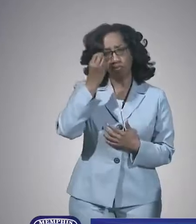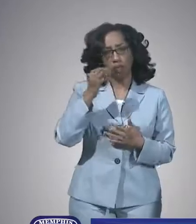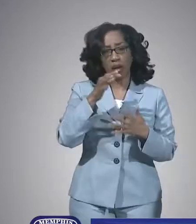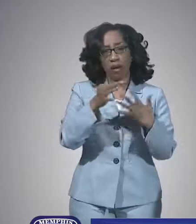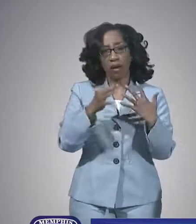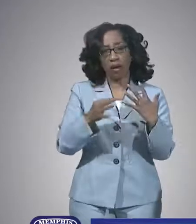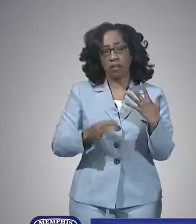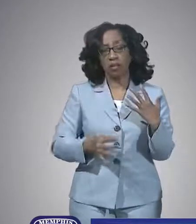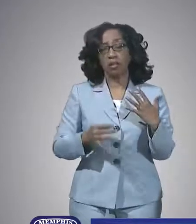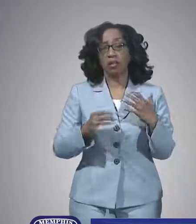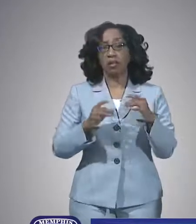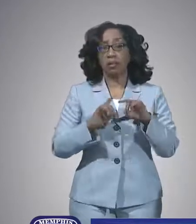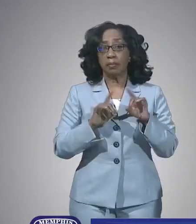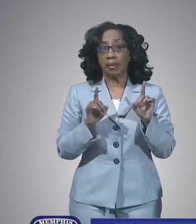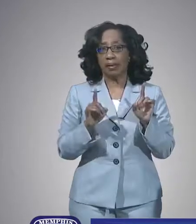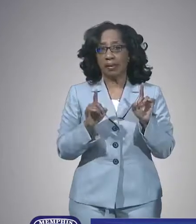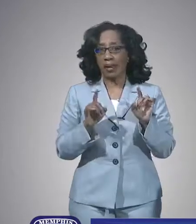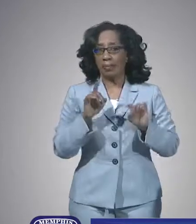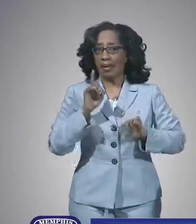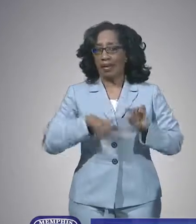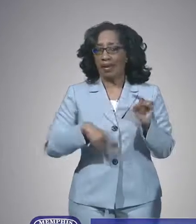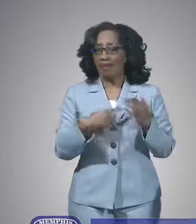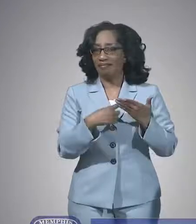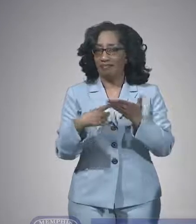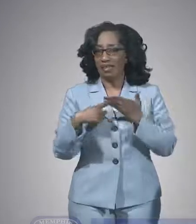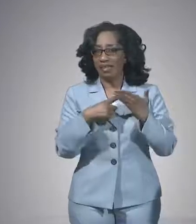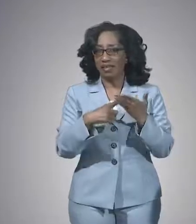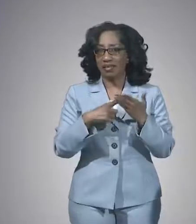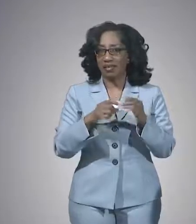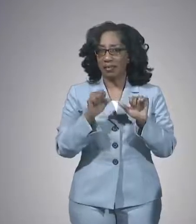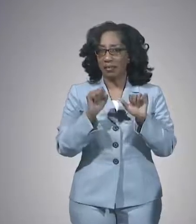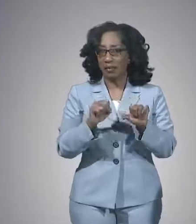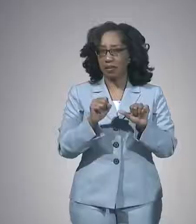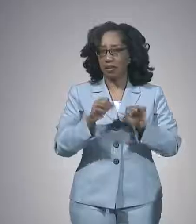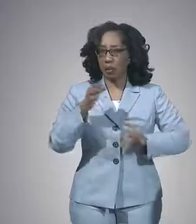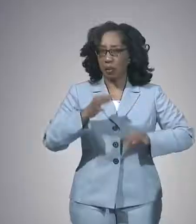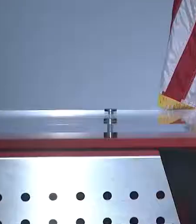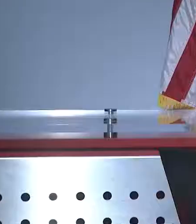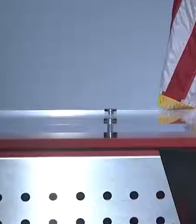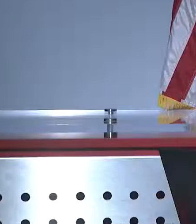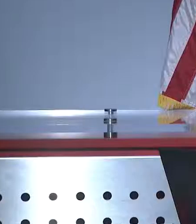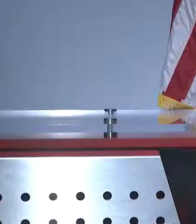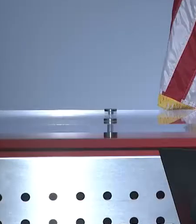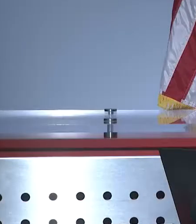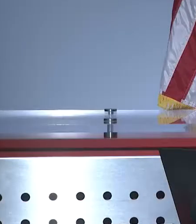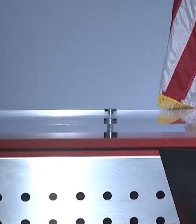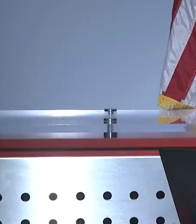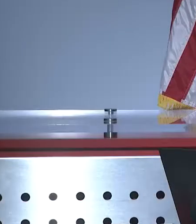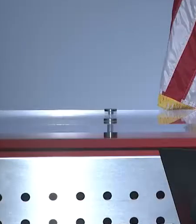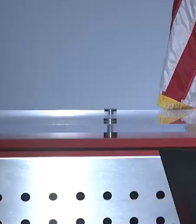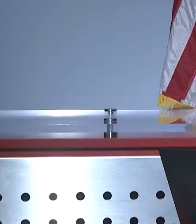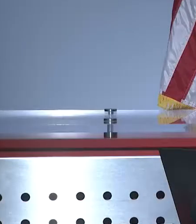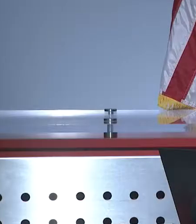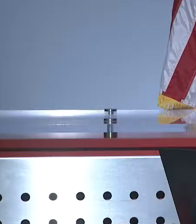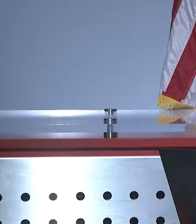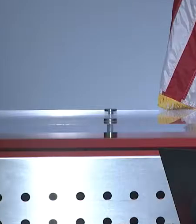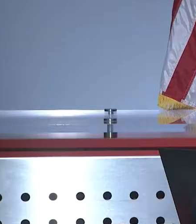options, but of course, I cannot discuss pending litigation. Sam Hardiman, Commercial Appeal.